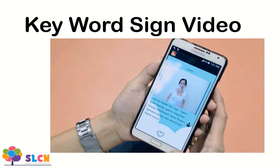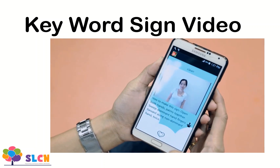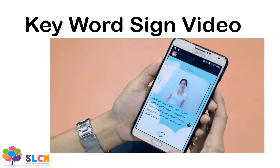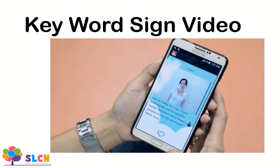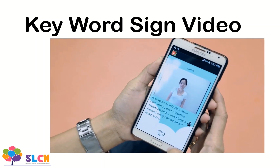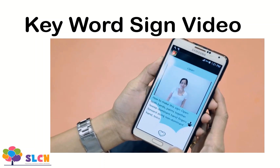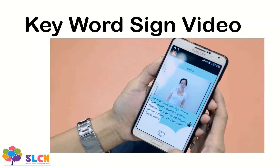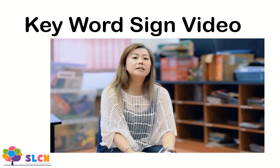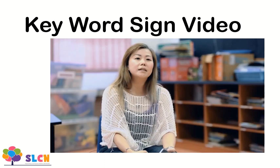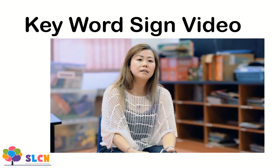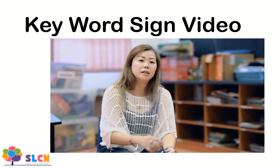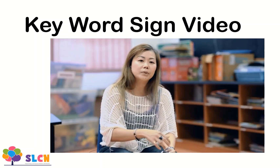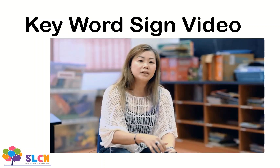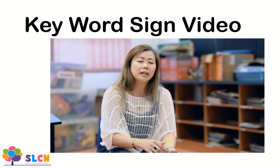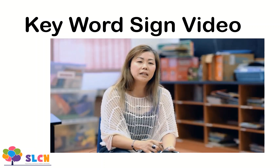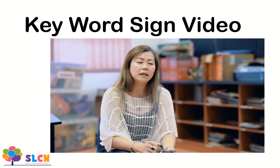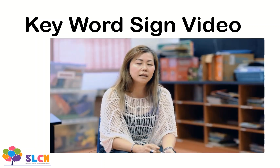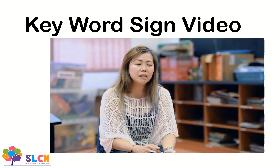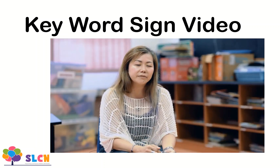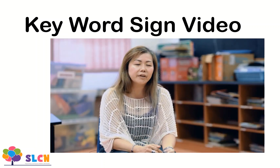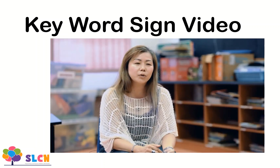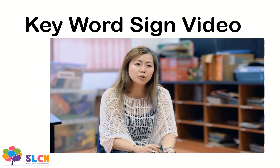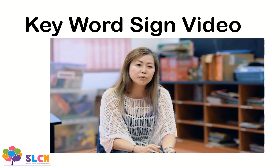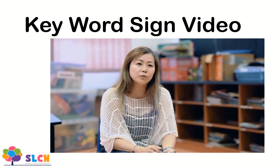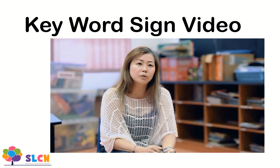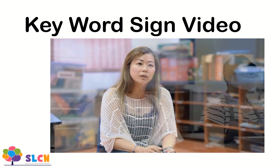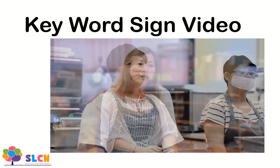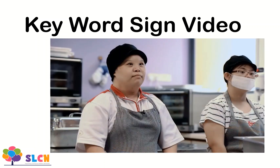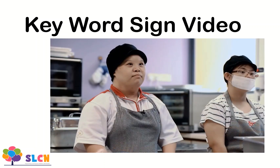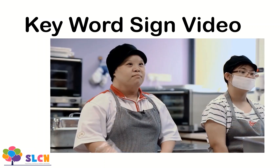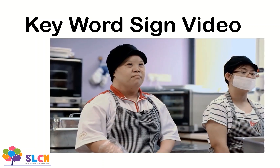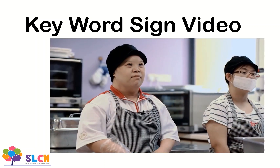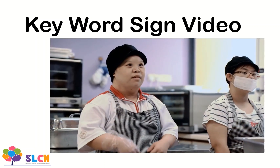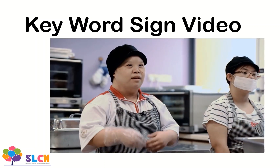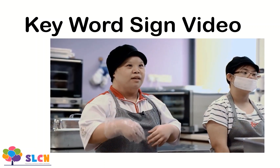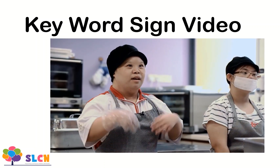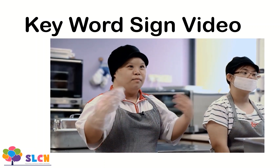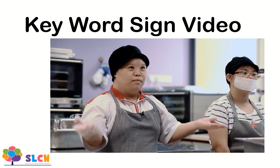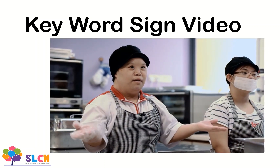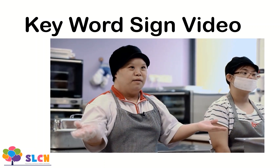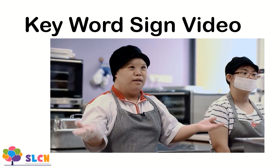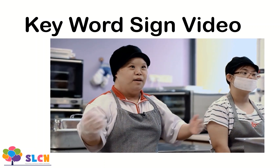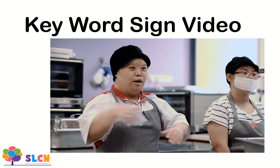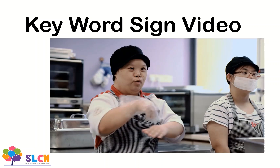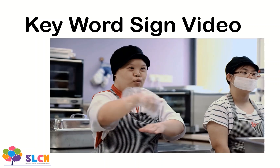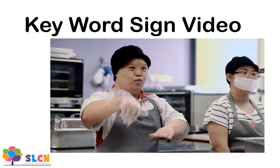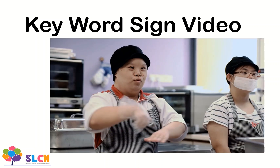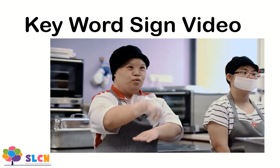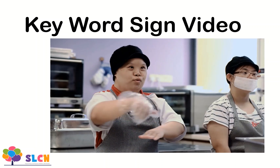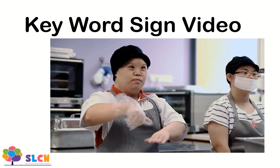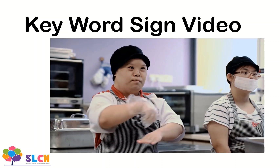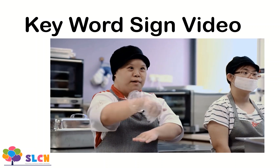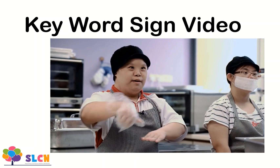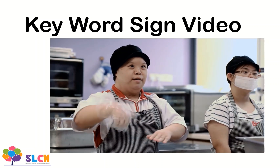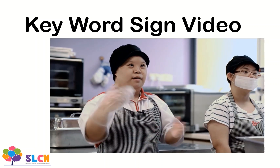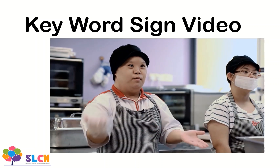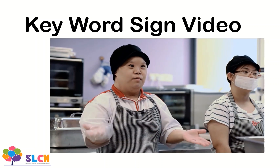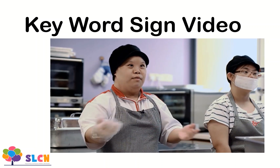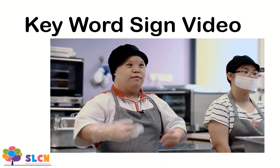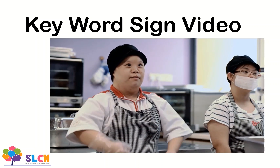will recommend this keyword site. I think it's very useful. Takes only one sign and a willing communication partner to get started with keyword